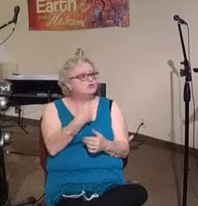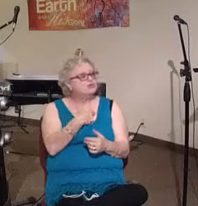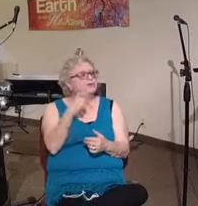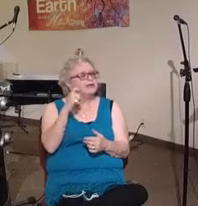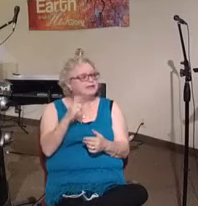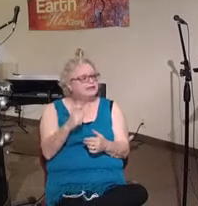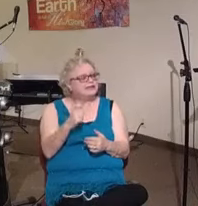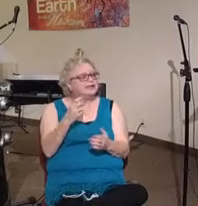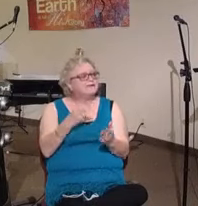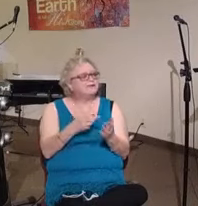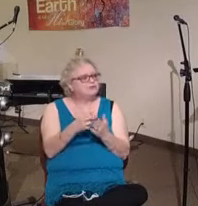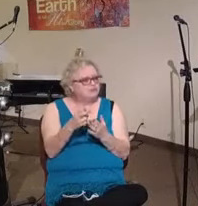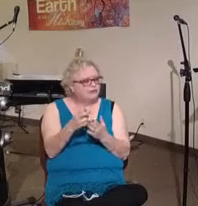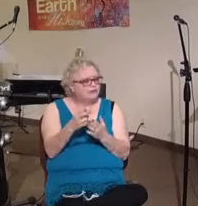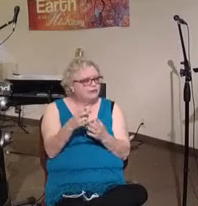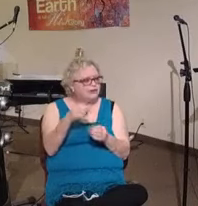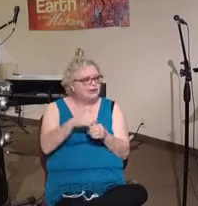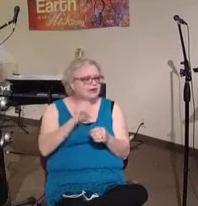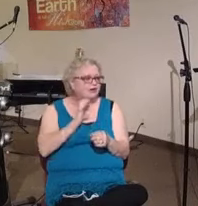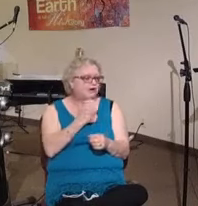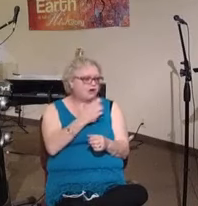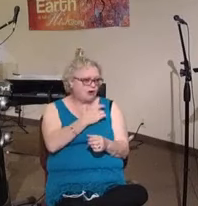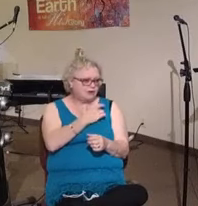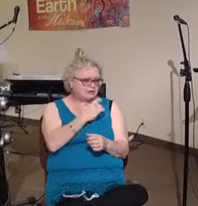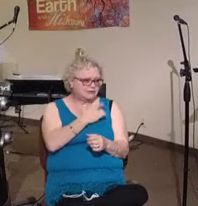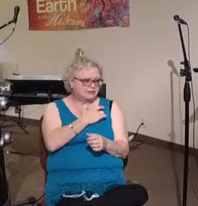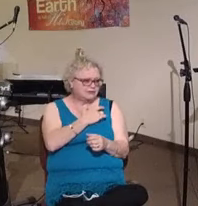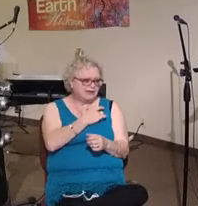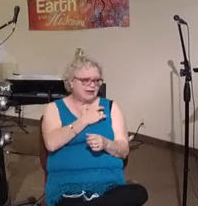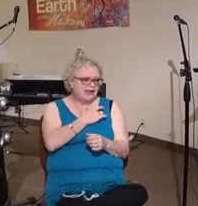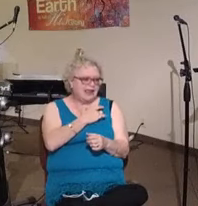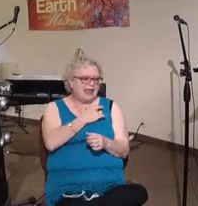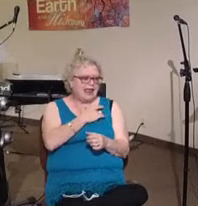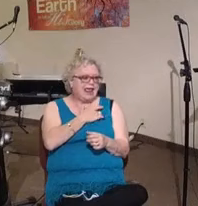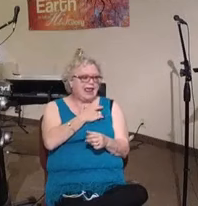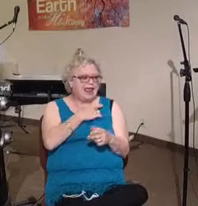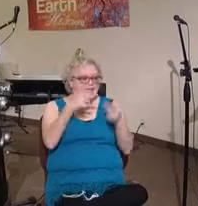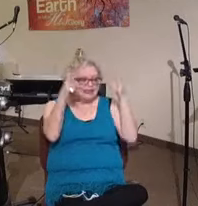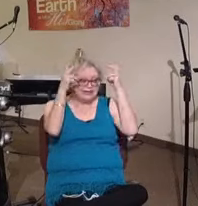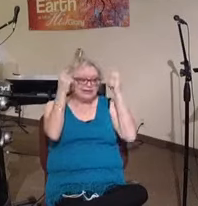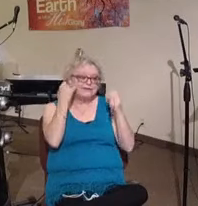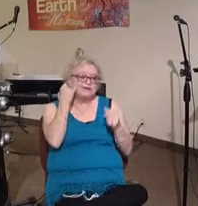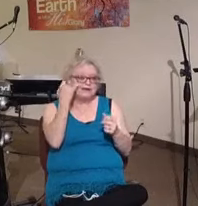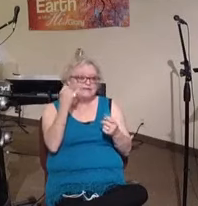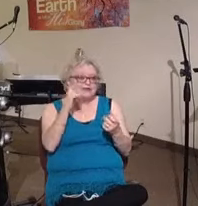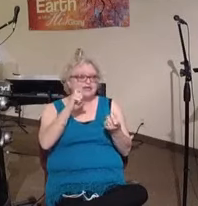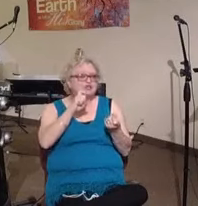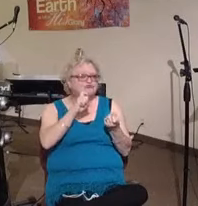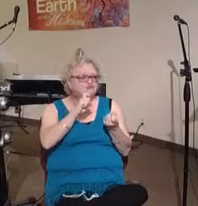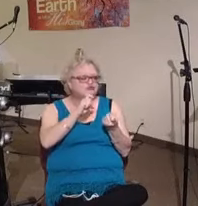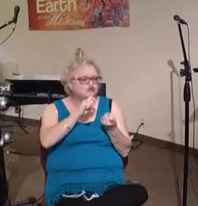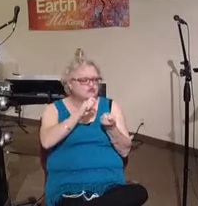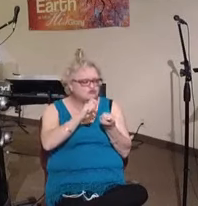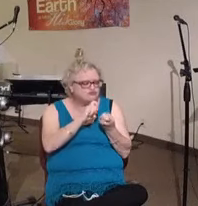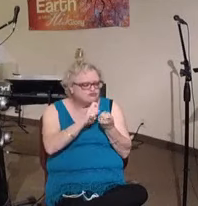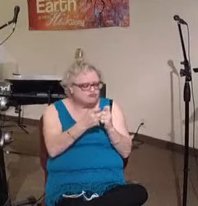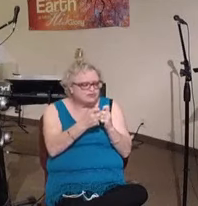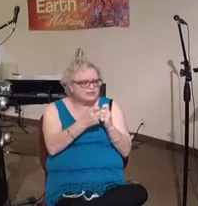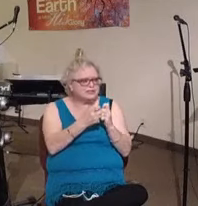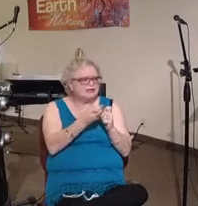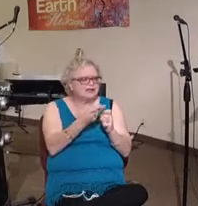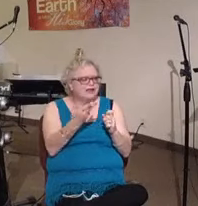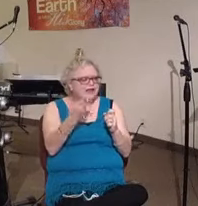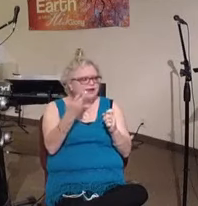to get truth in our hearts. And the devil, if he can twist things, if he can get you